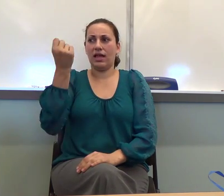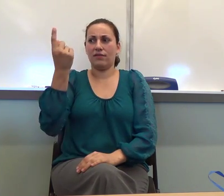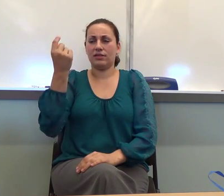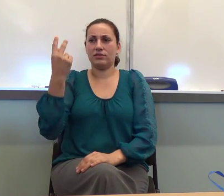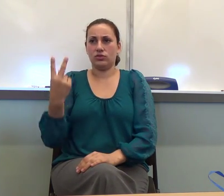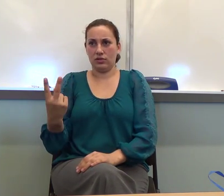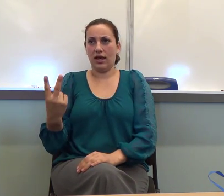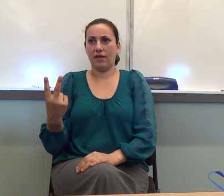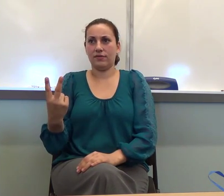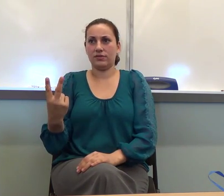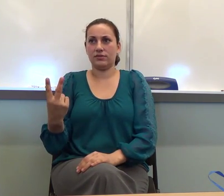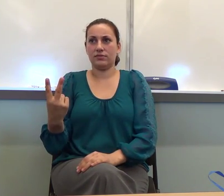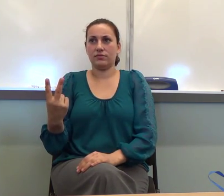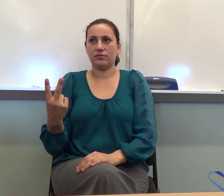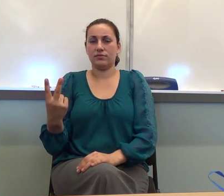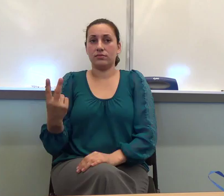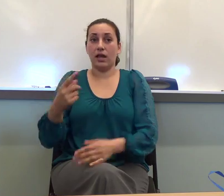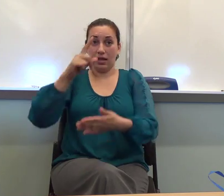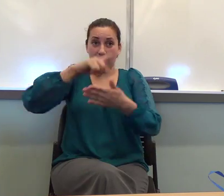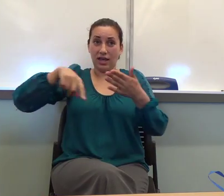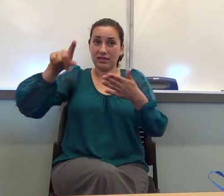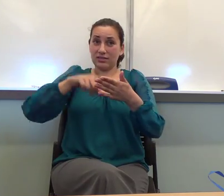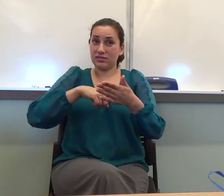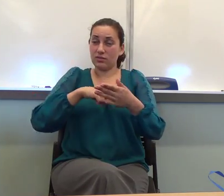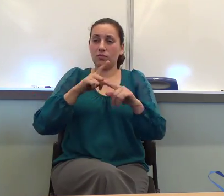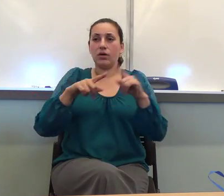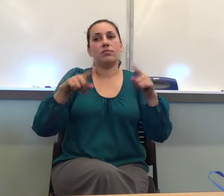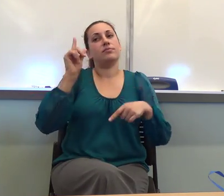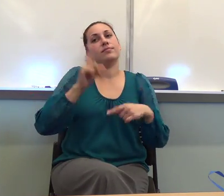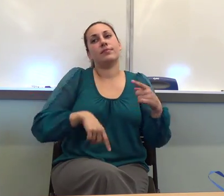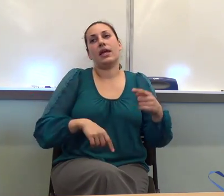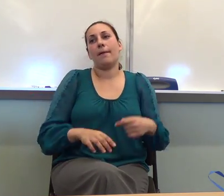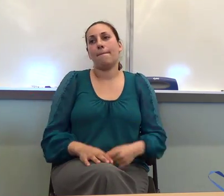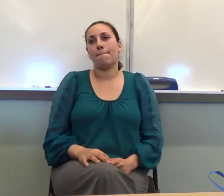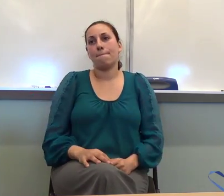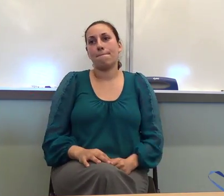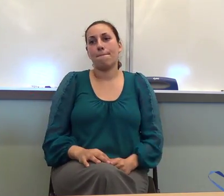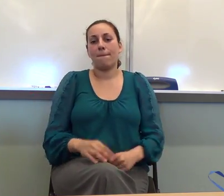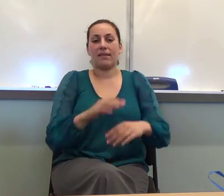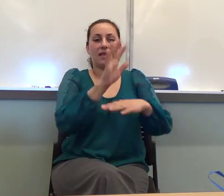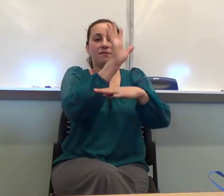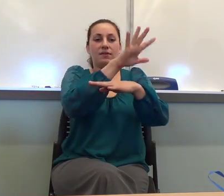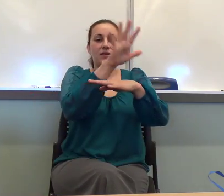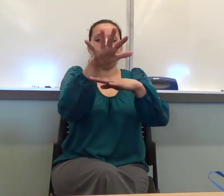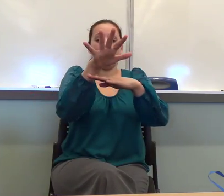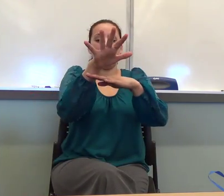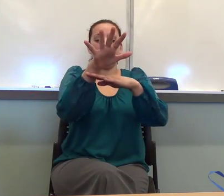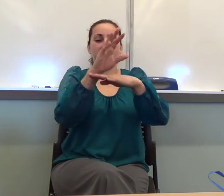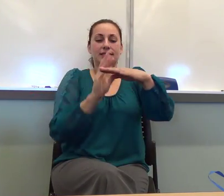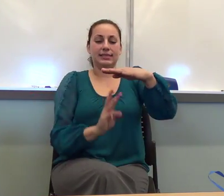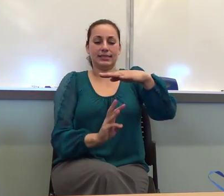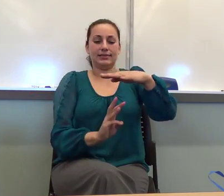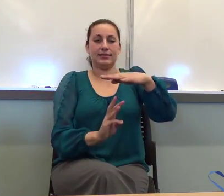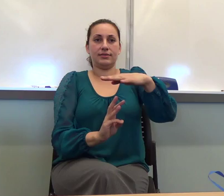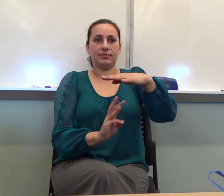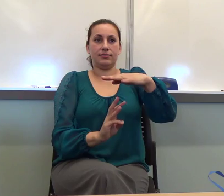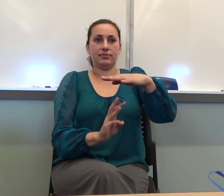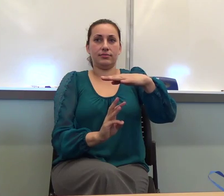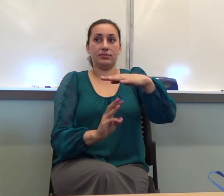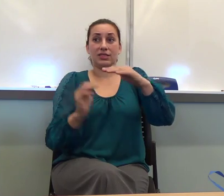Okay, we cancel if we could, but we can't. So that's 55 on the top, 6 on the bottom. Is that equal to 40?